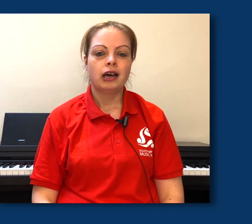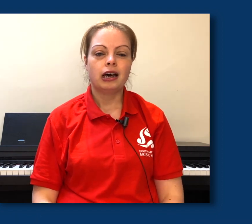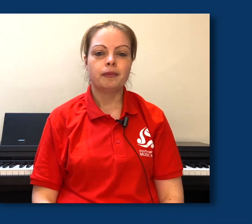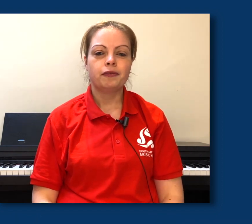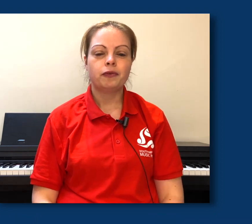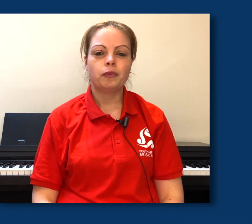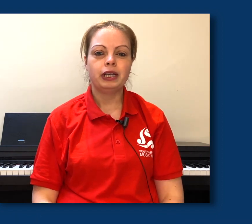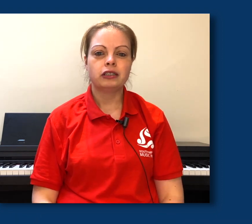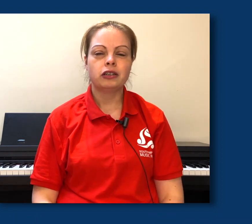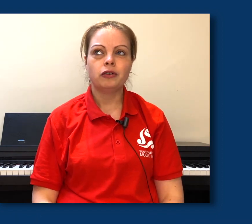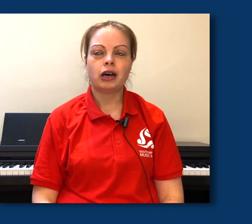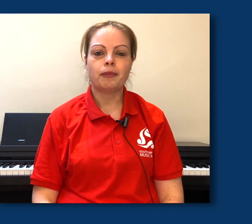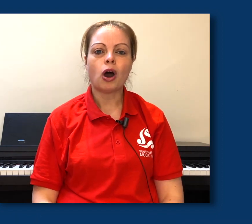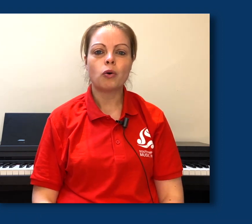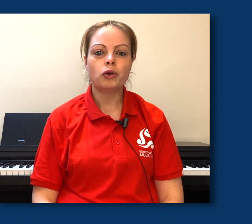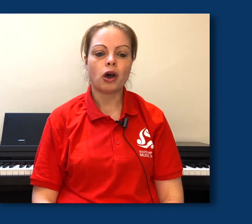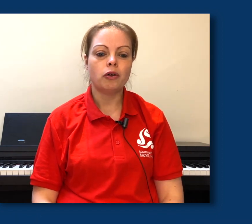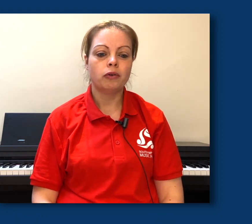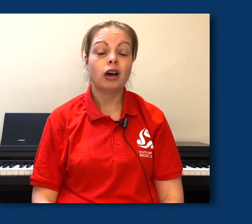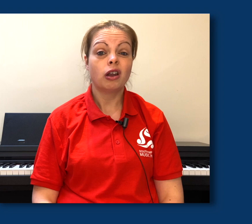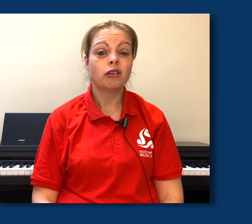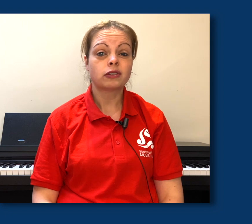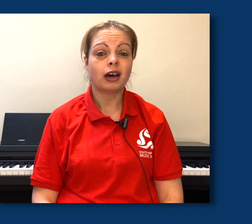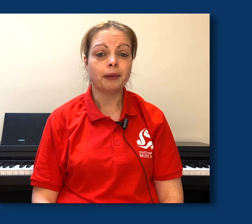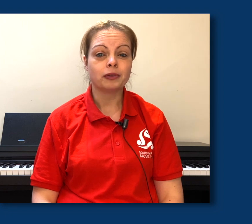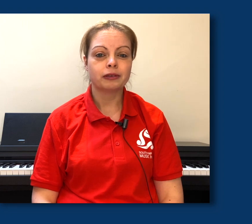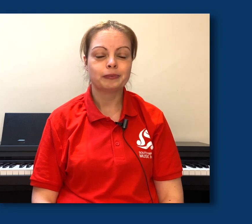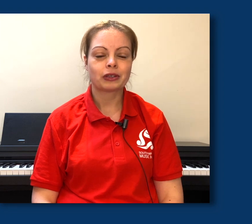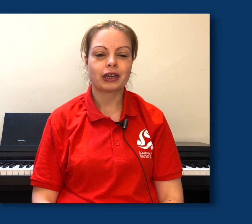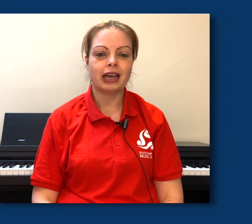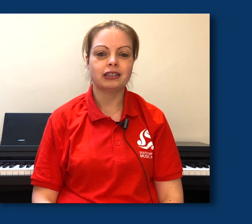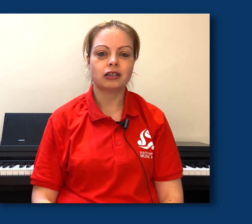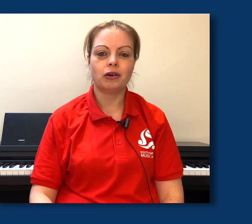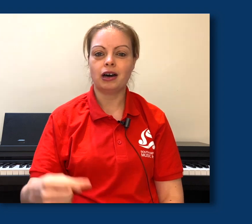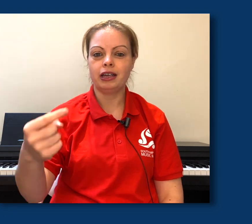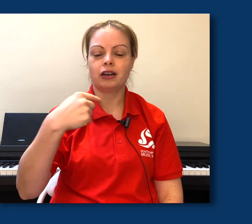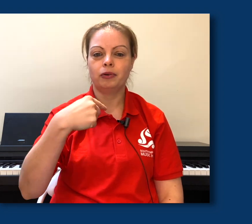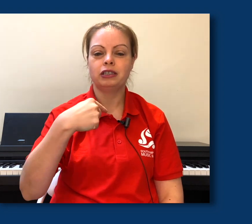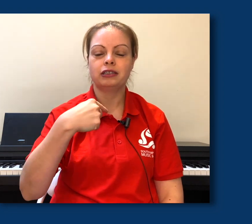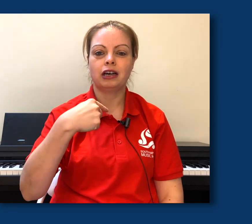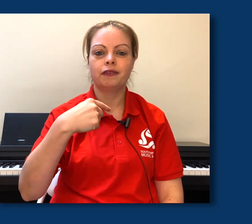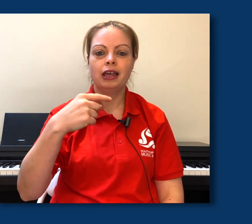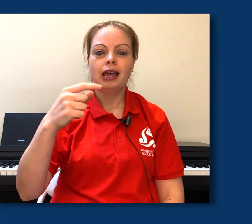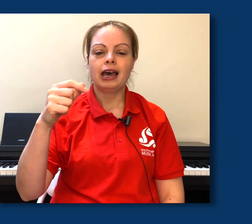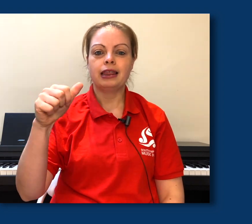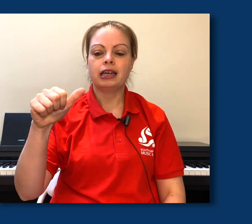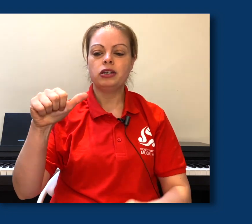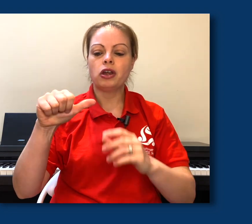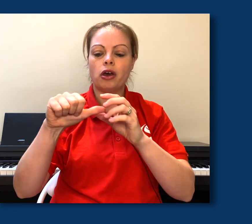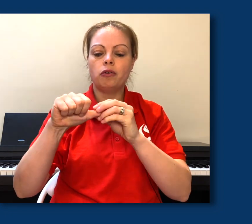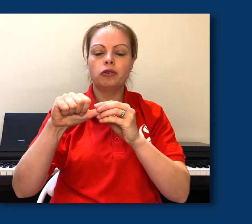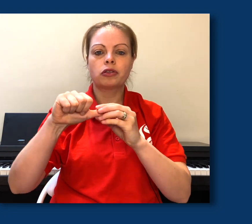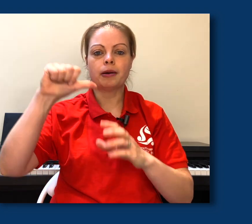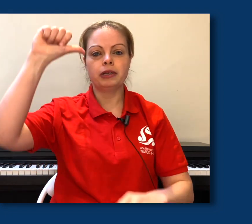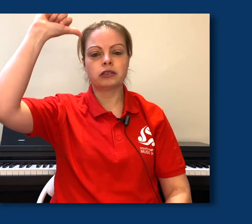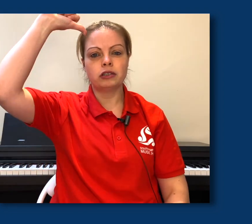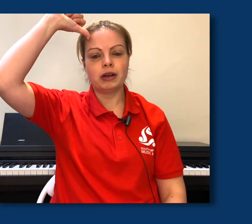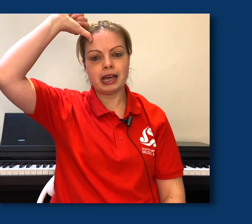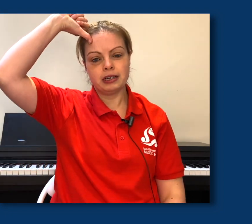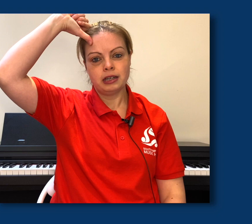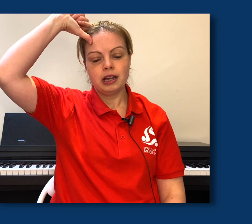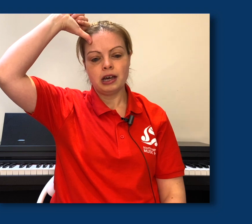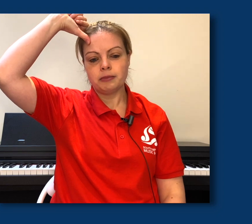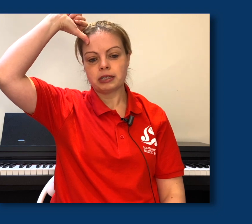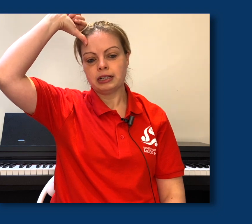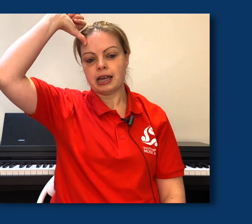bit, we need to do oh no a lot of times. Okay, so I, you're going to point to yourself, and then no, thumb is